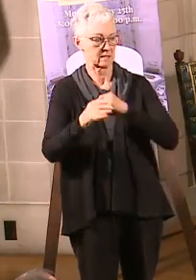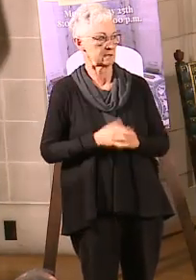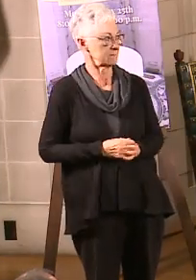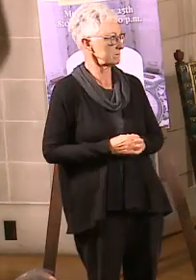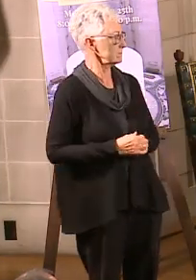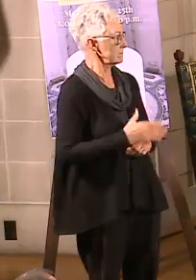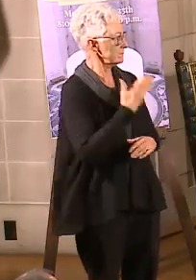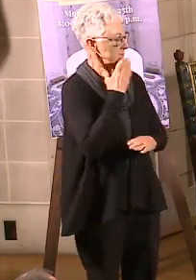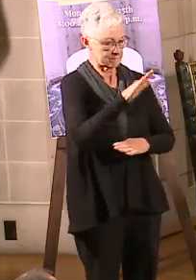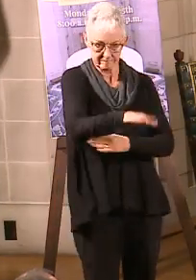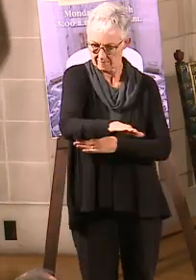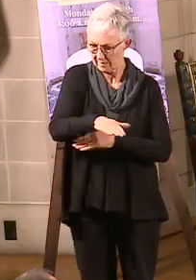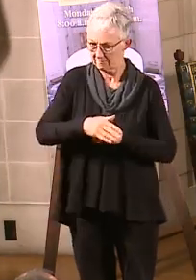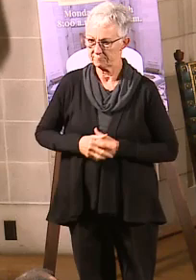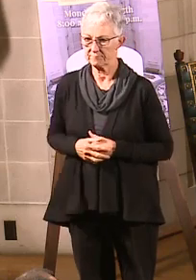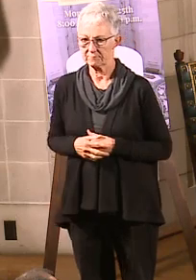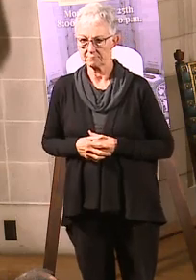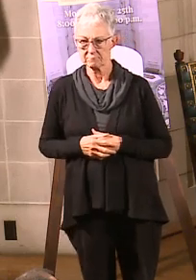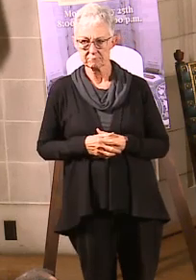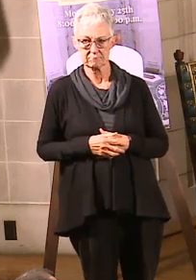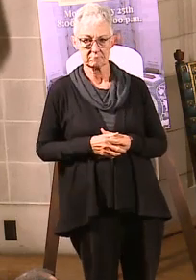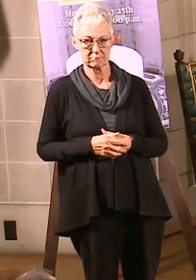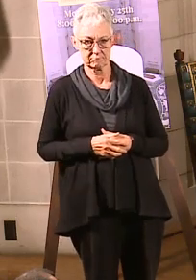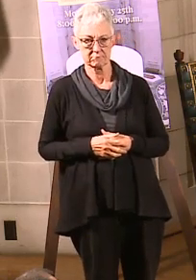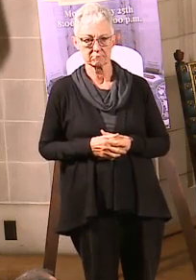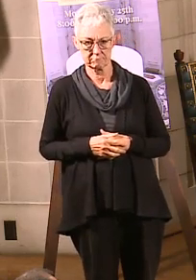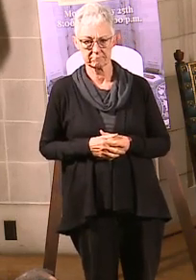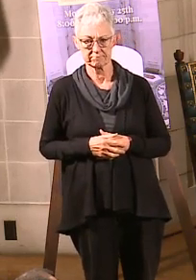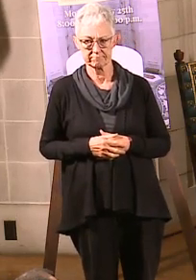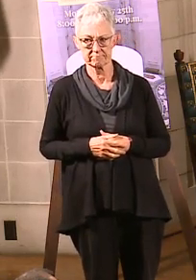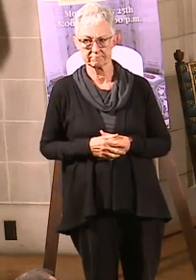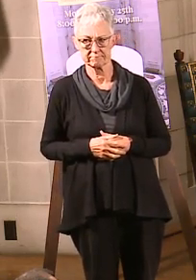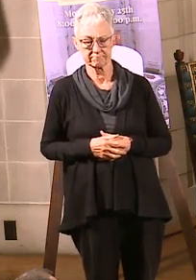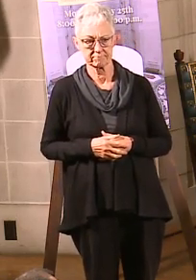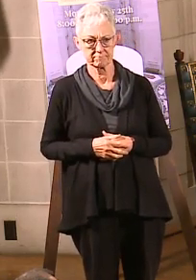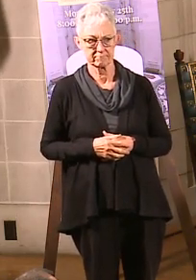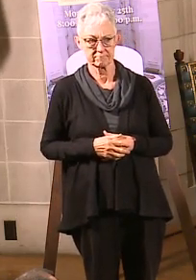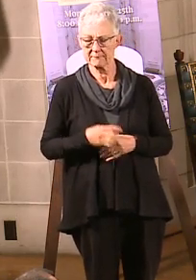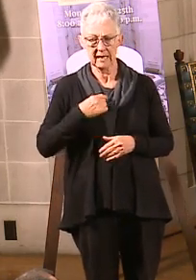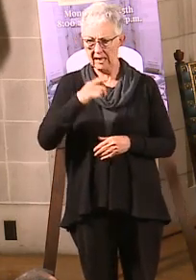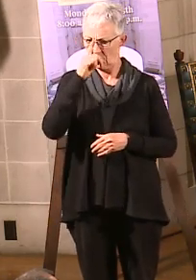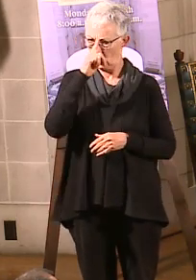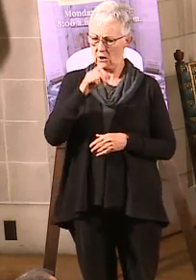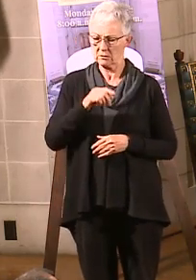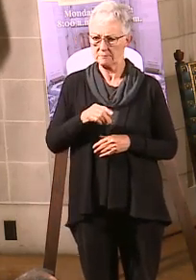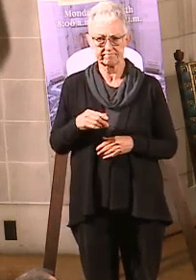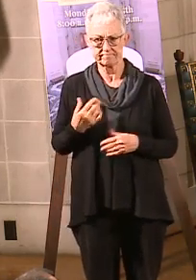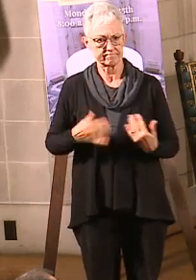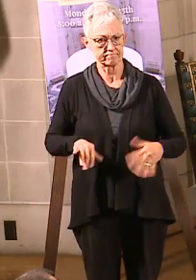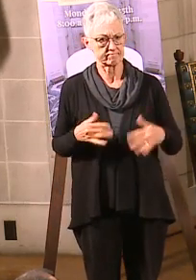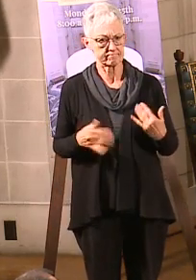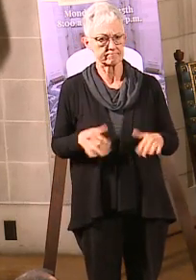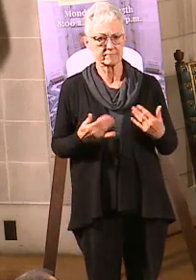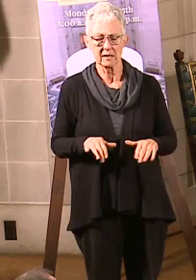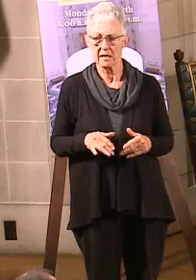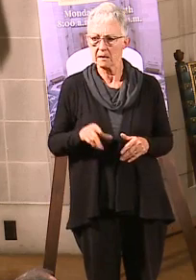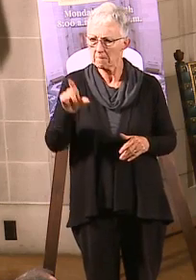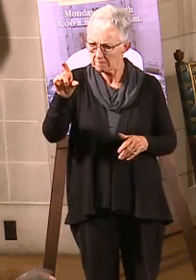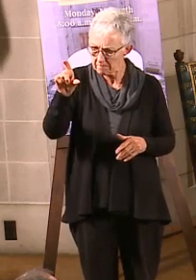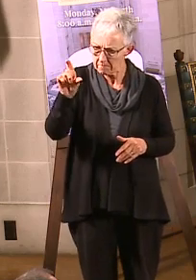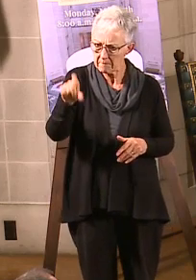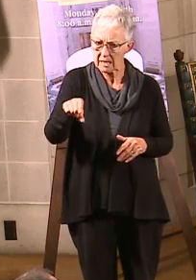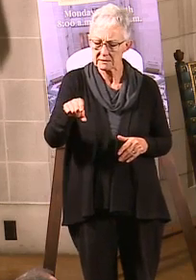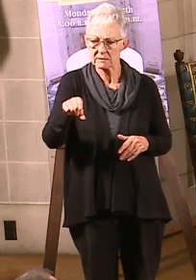afternoon. Yeah, it was not acceptable and certainly legitimate to maintain